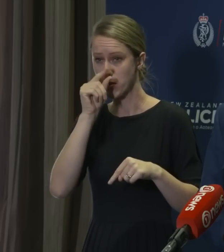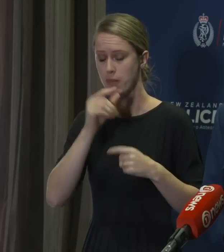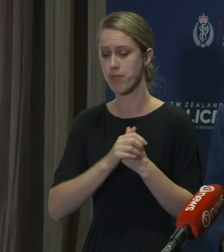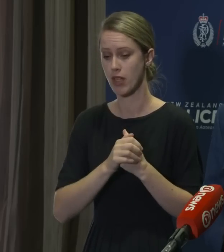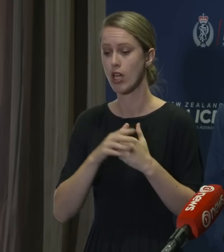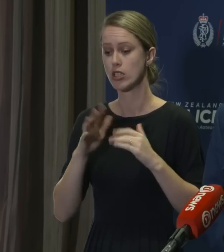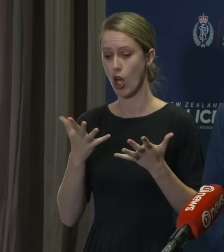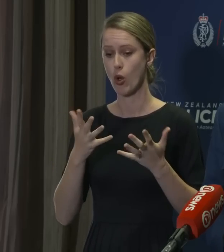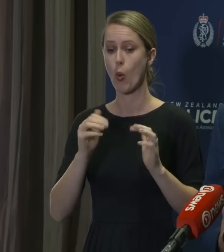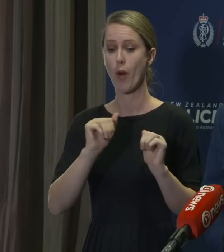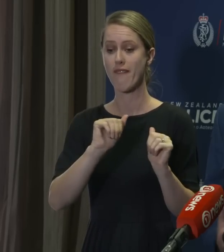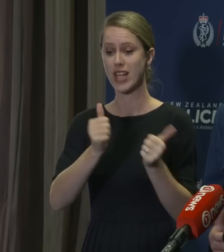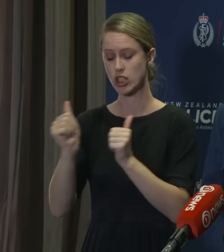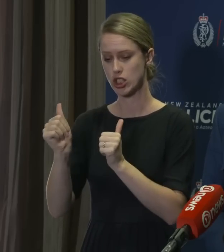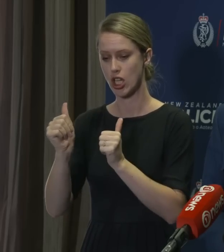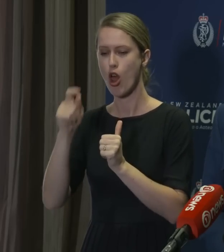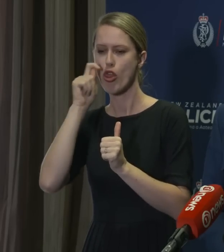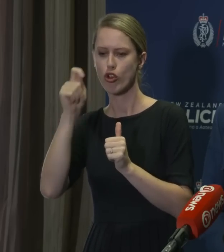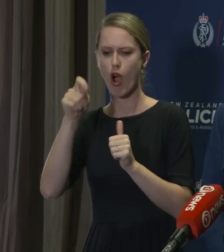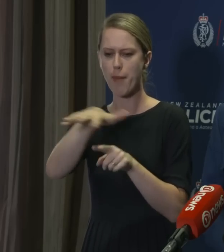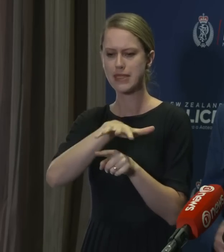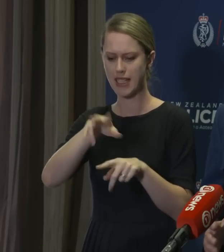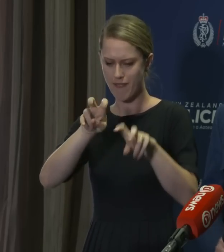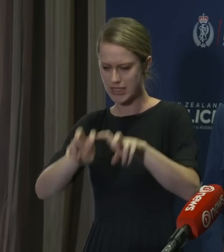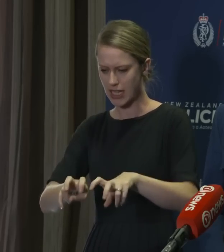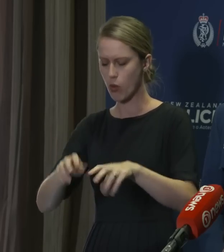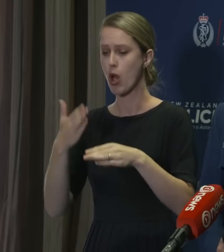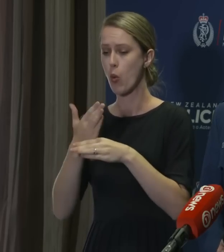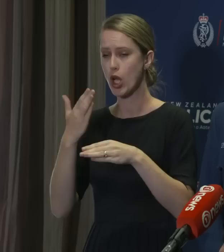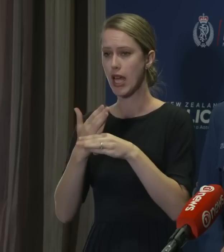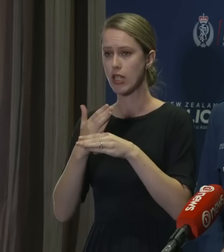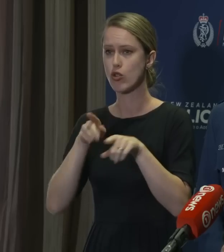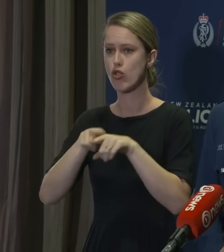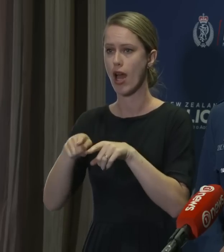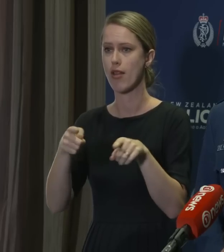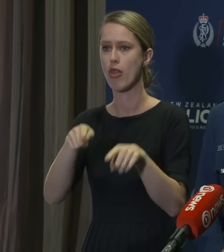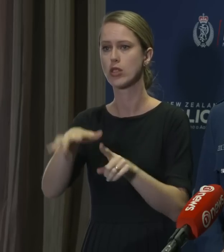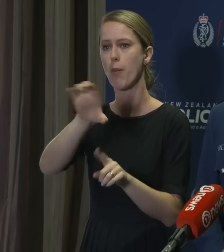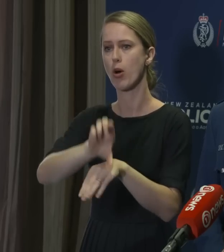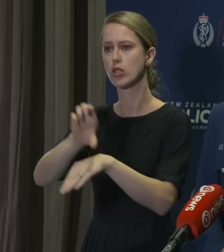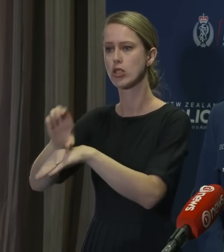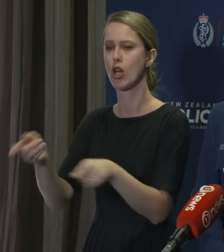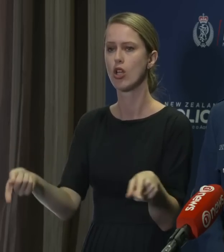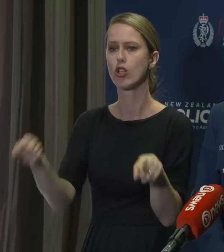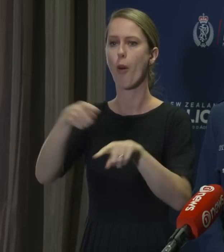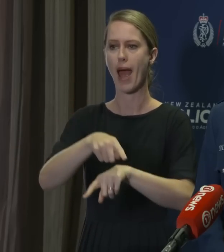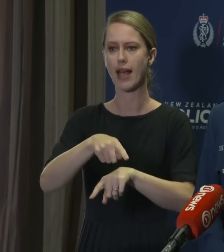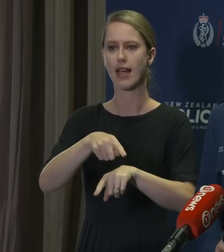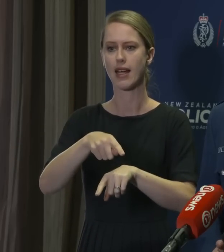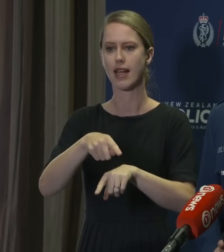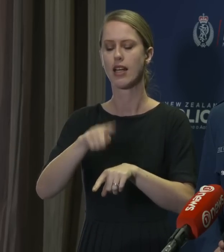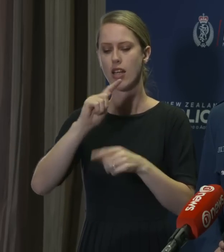have we completed our crime scene investigations, we are working to restore them in a way that is